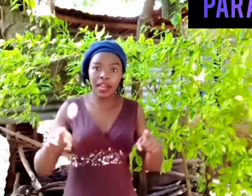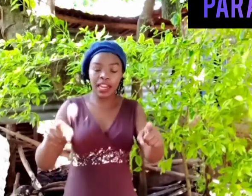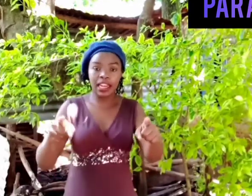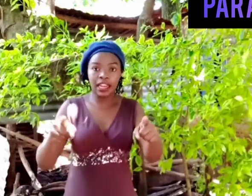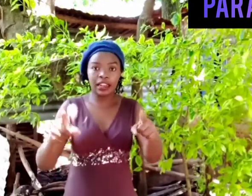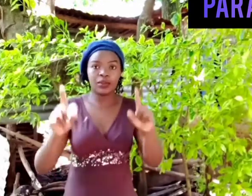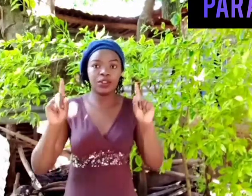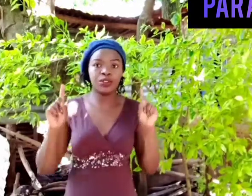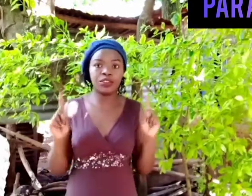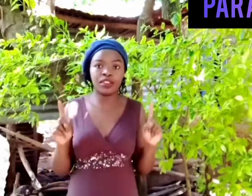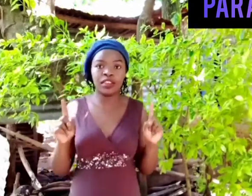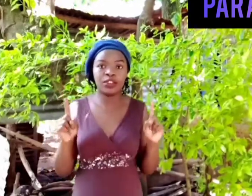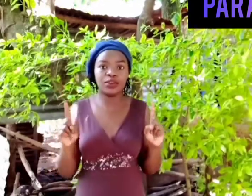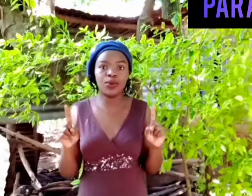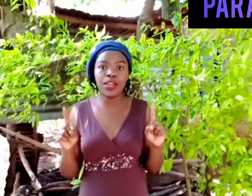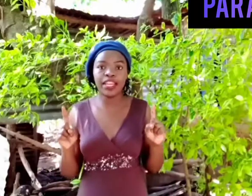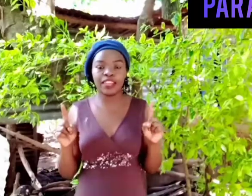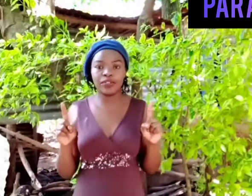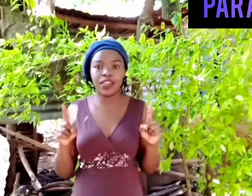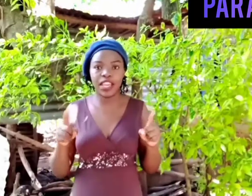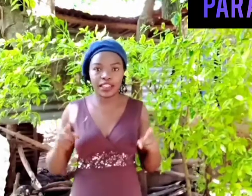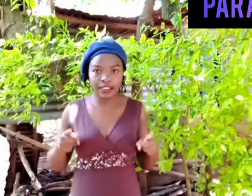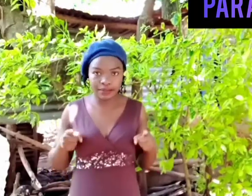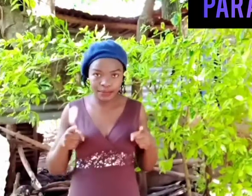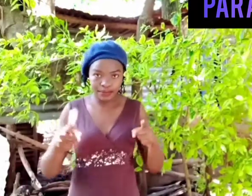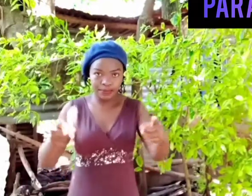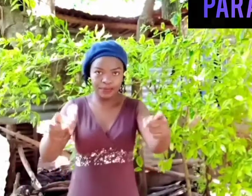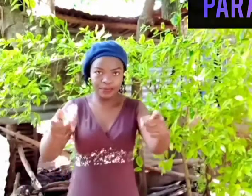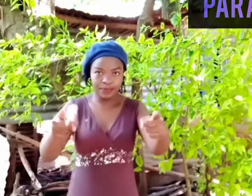parallel. We use 2 index fingers.